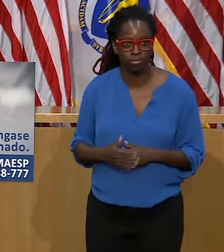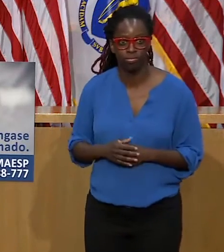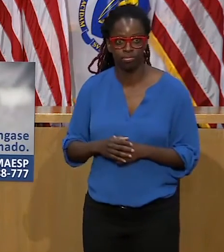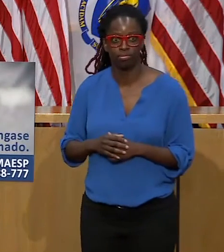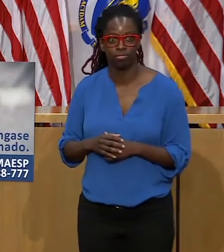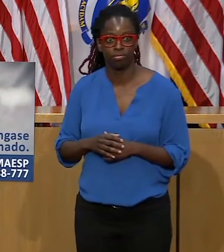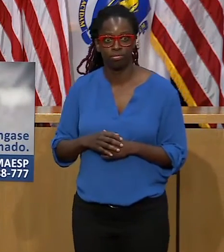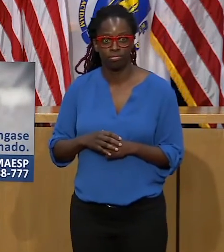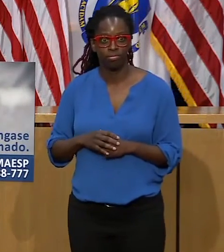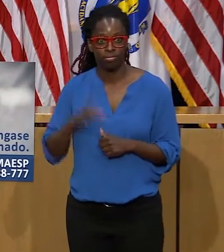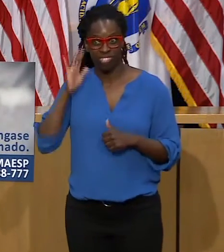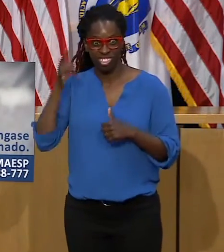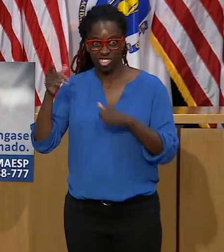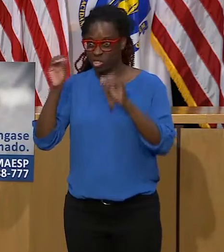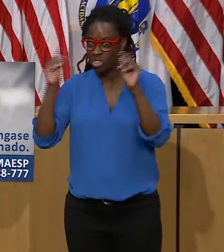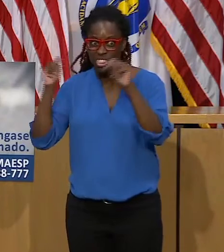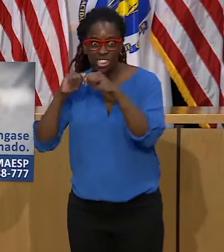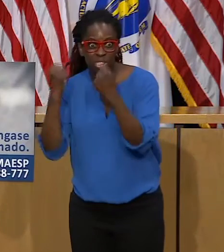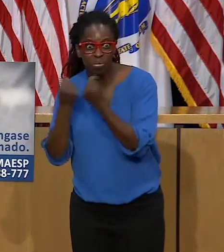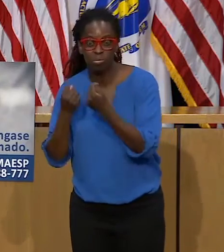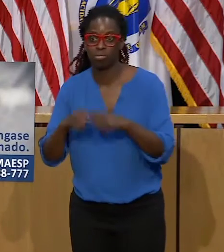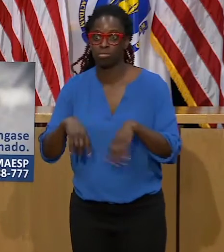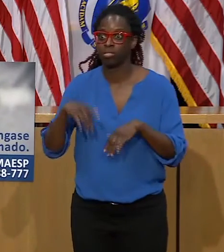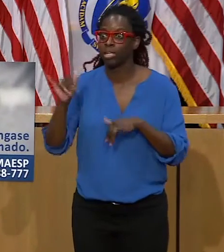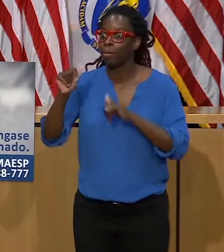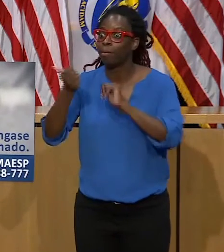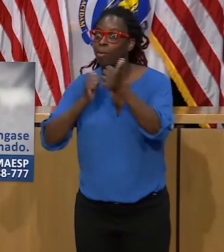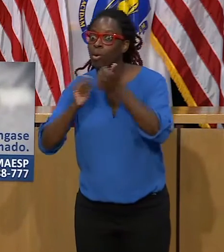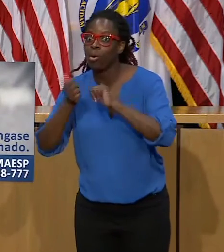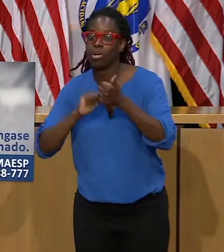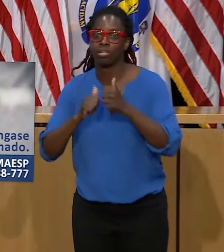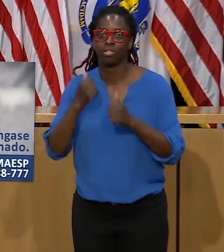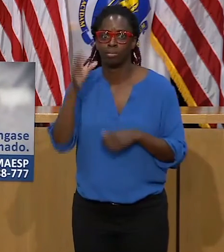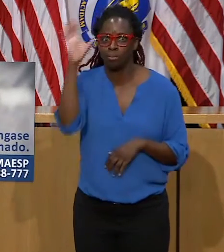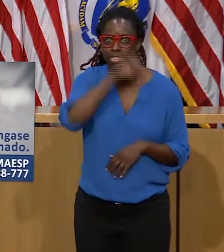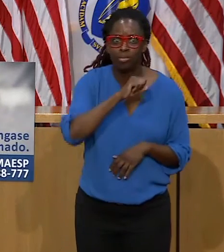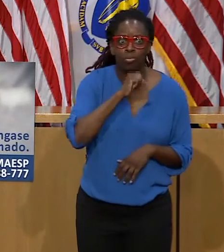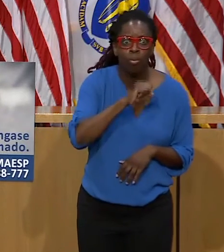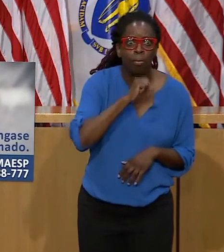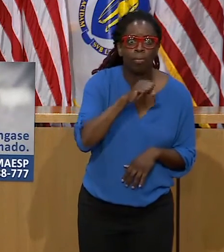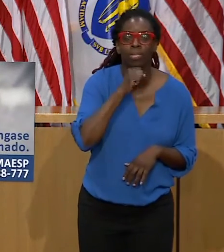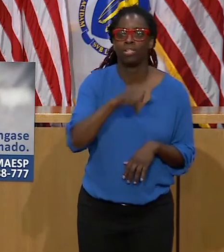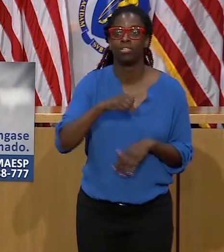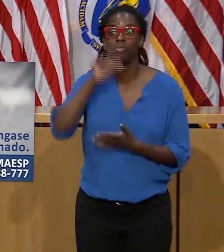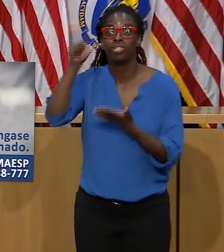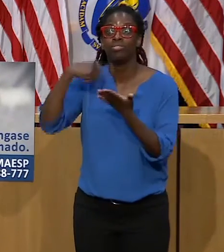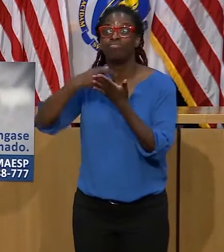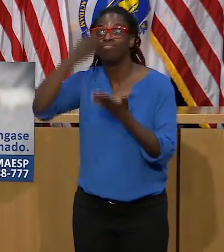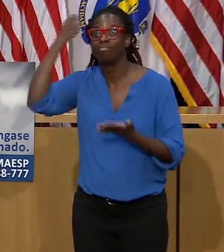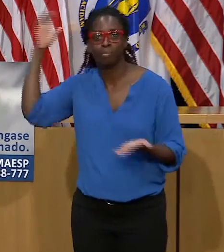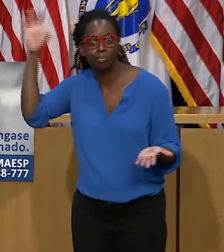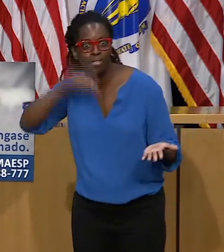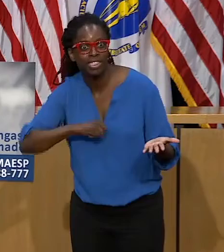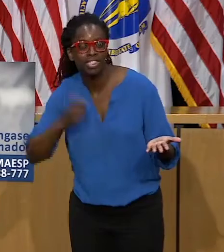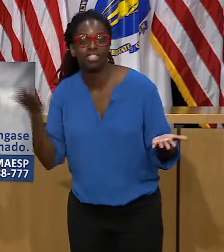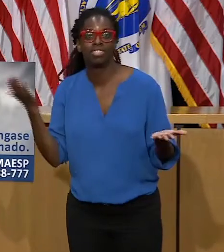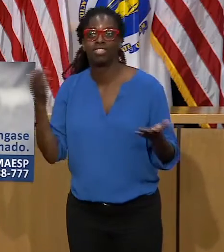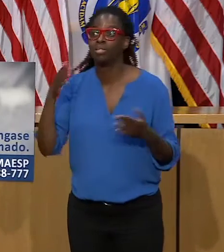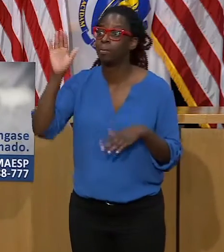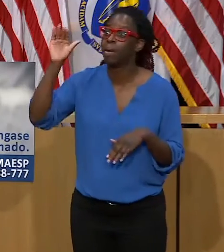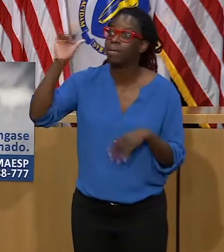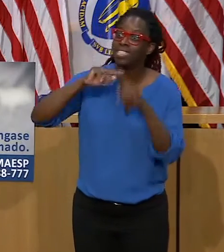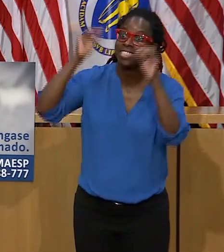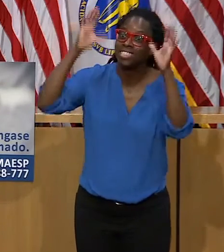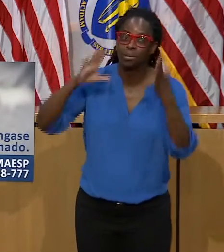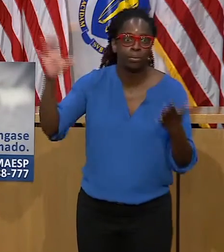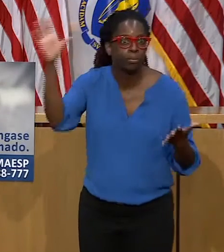miss proms and graduations, activities that they so enjoyed, and even saying goodbye to their friends and